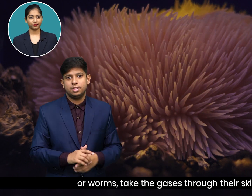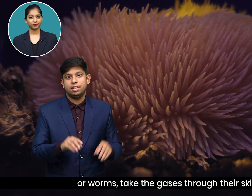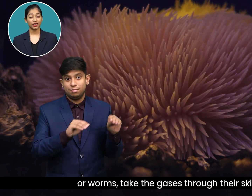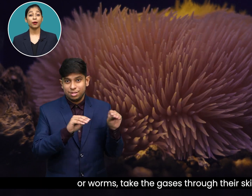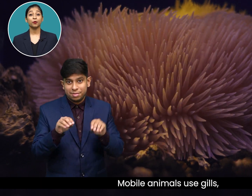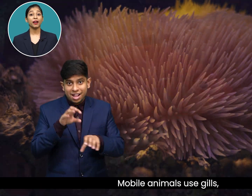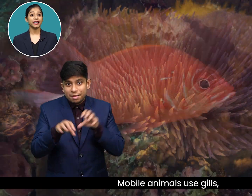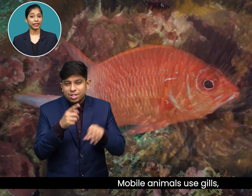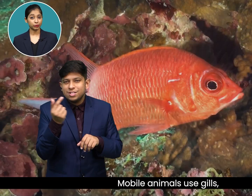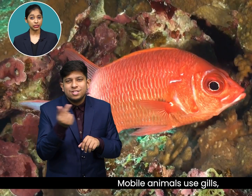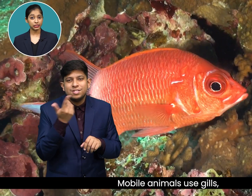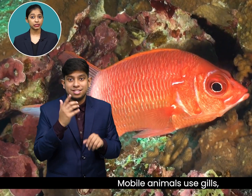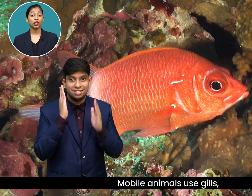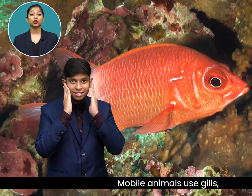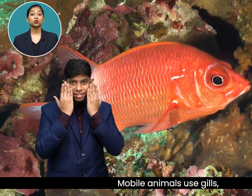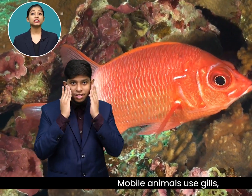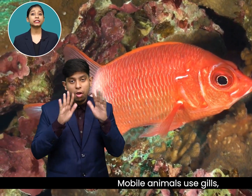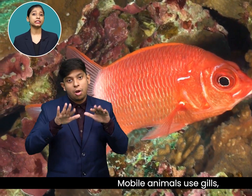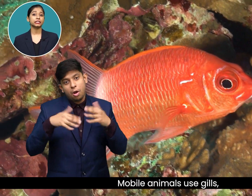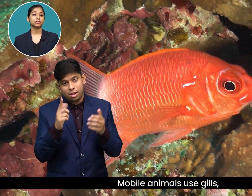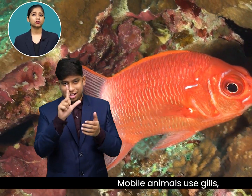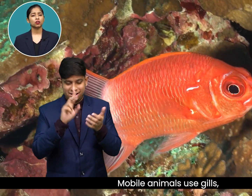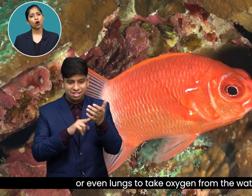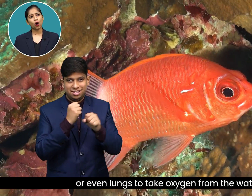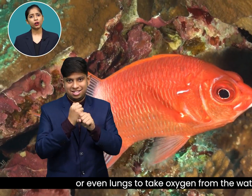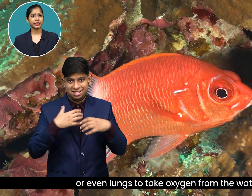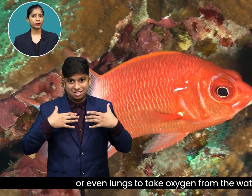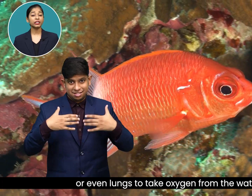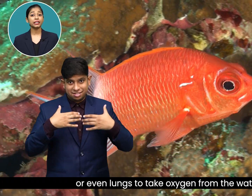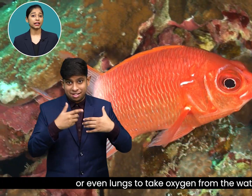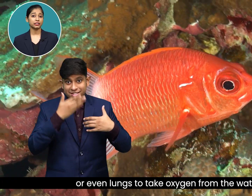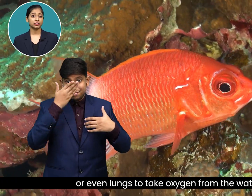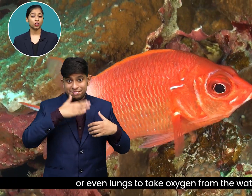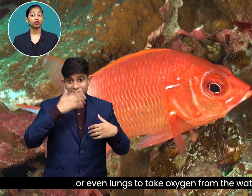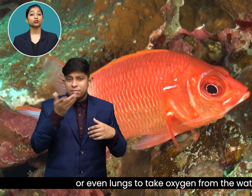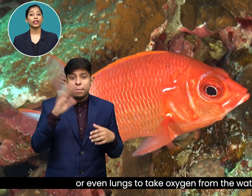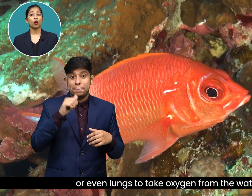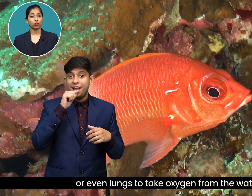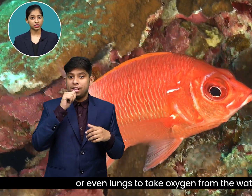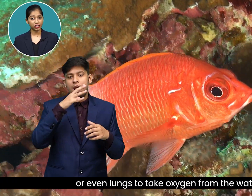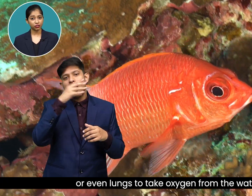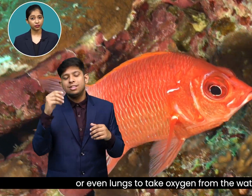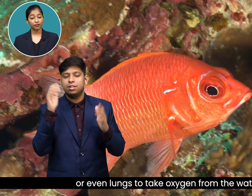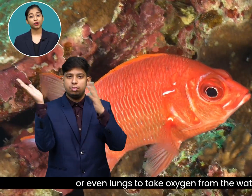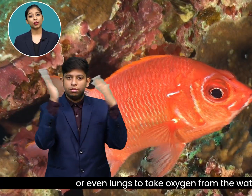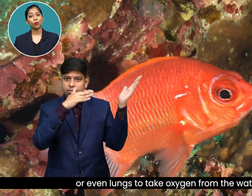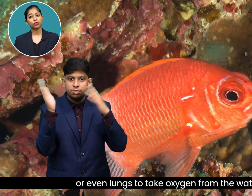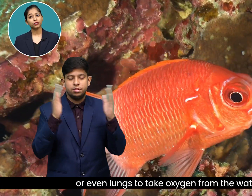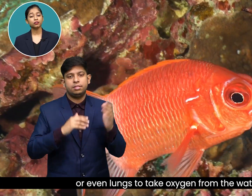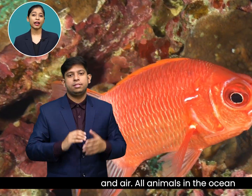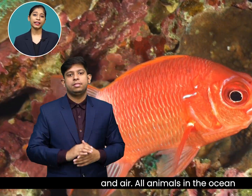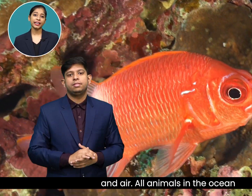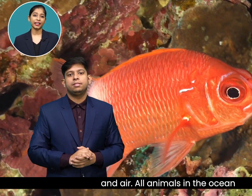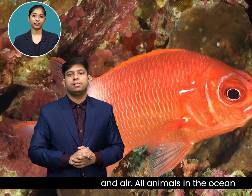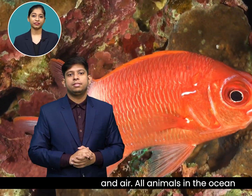skin. Mobile animals use gills or even lungs to take oxygen from the